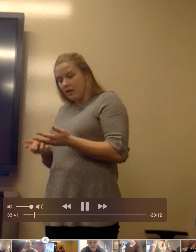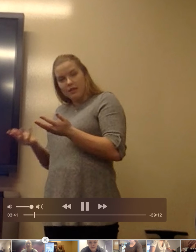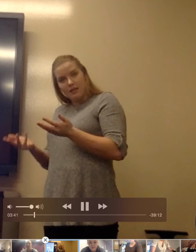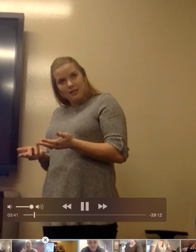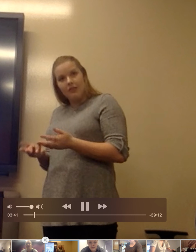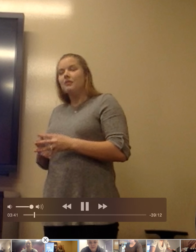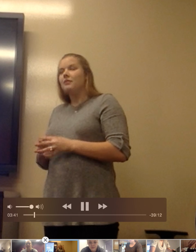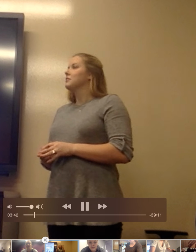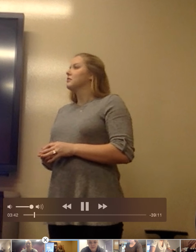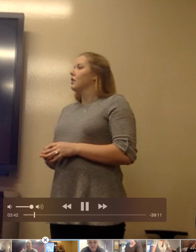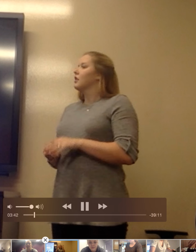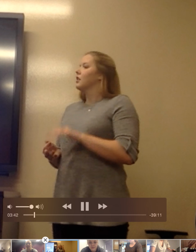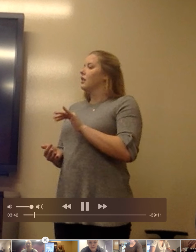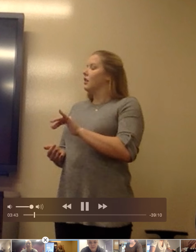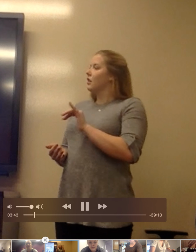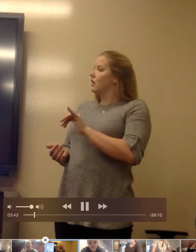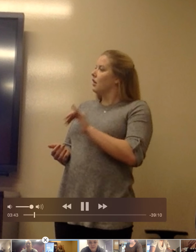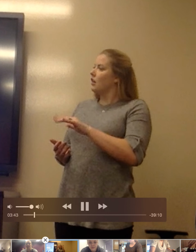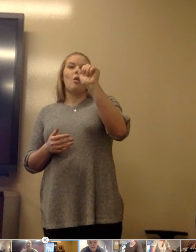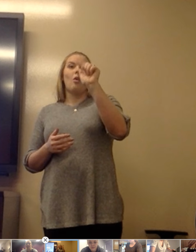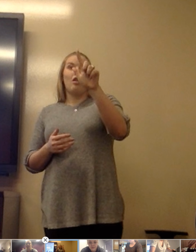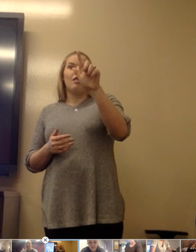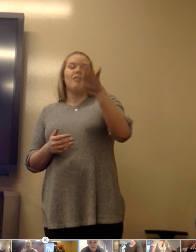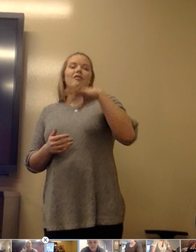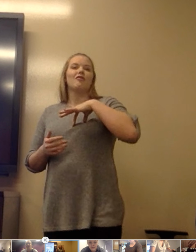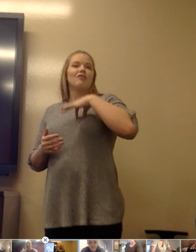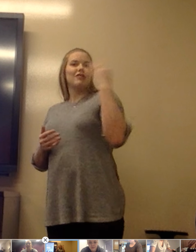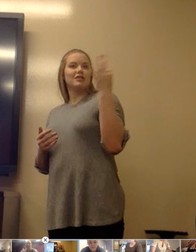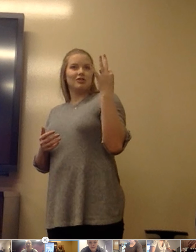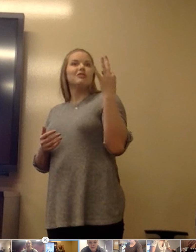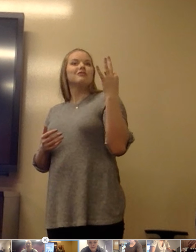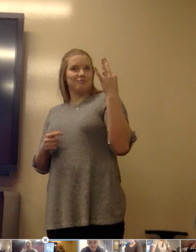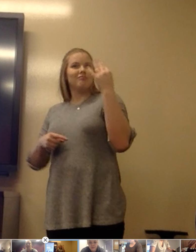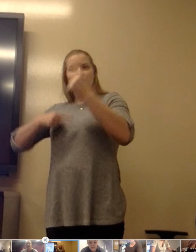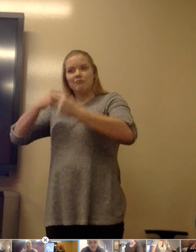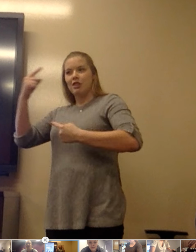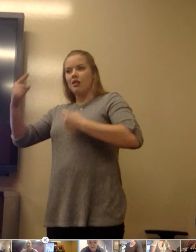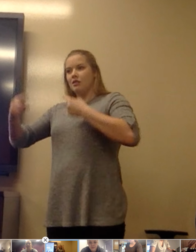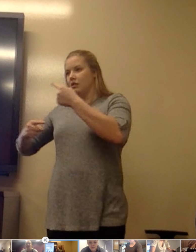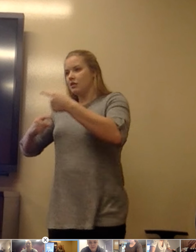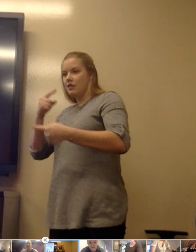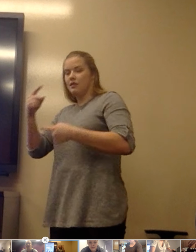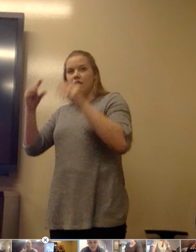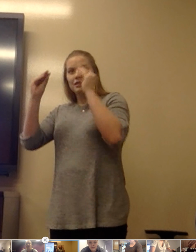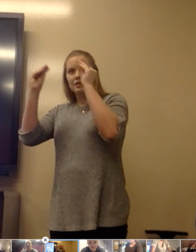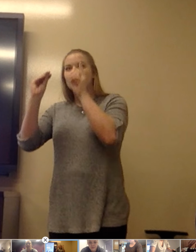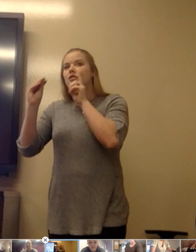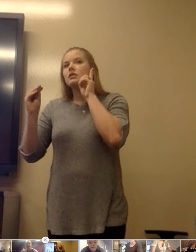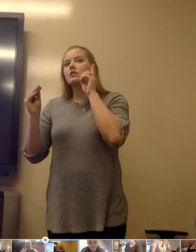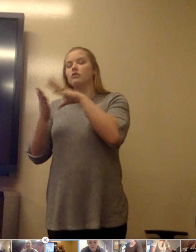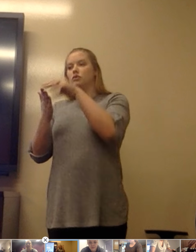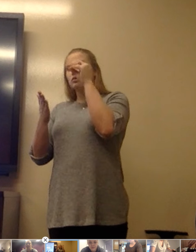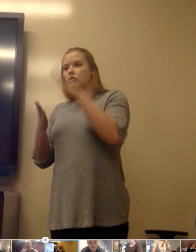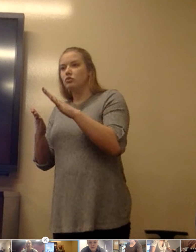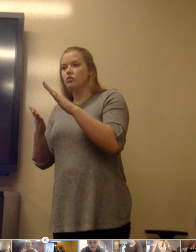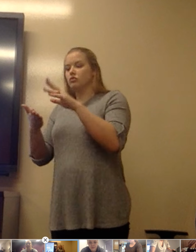So they took finger spelling, and he created Manual French Sign Language. And he started